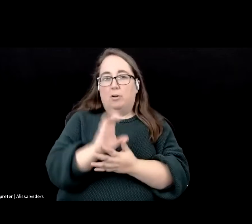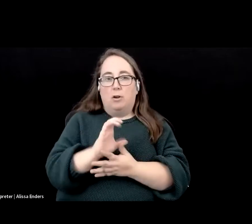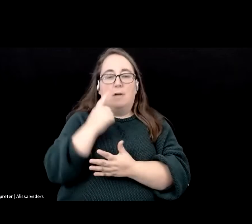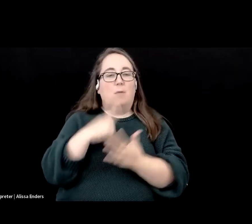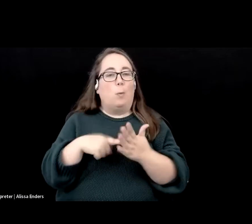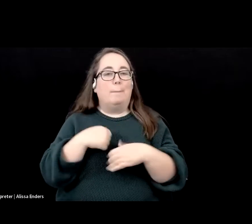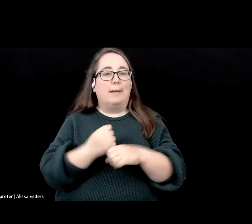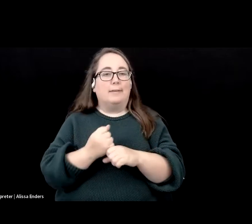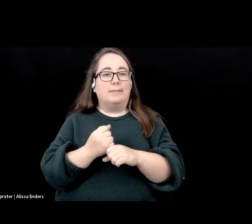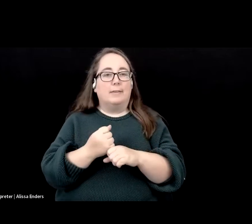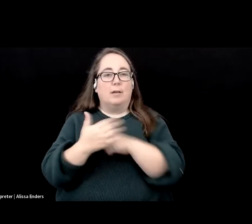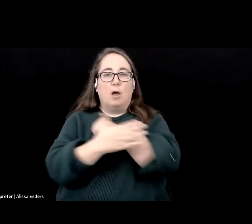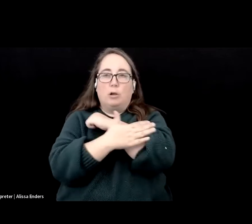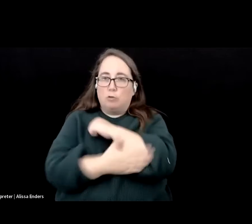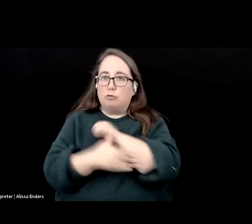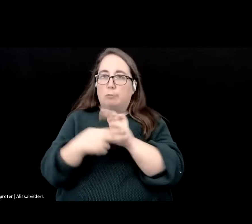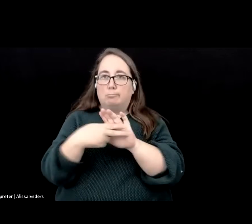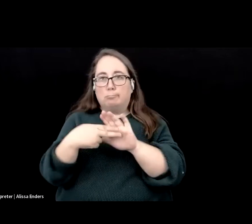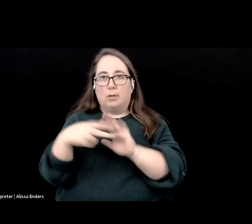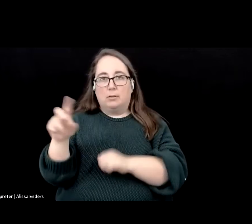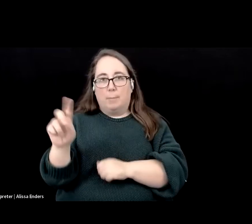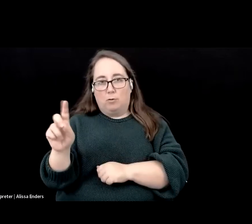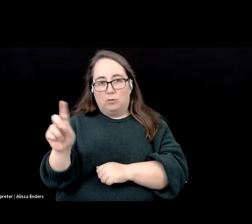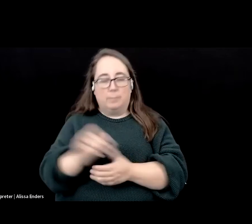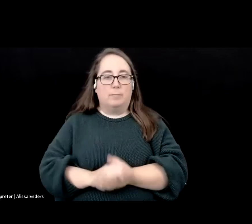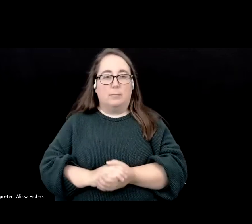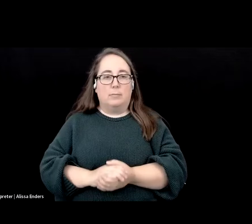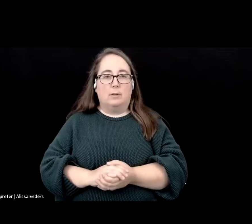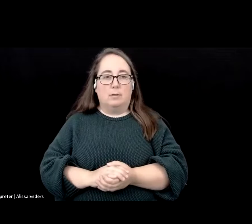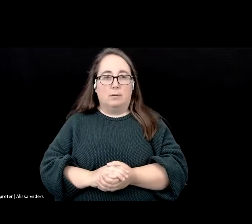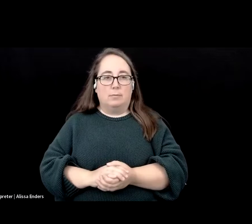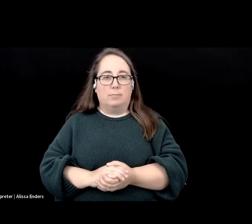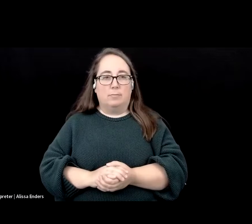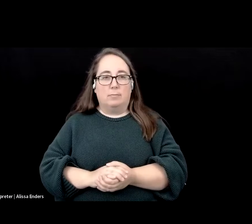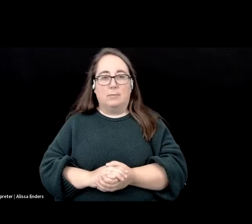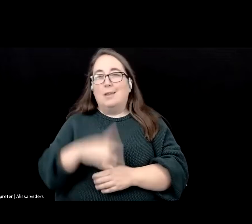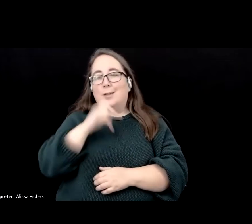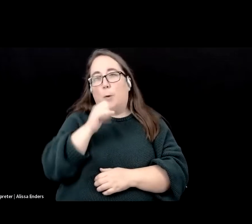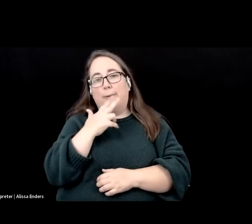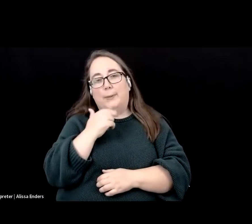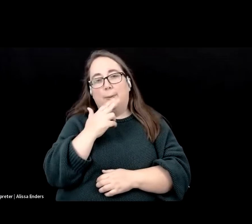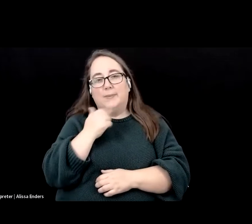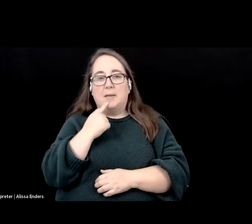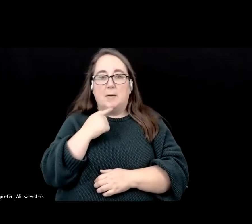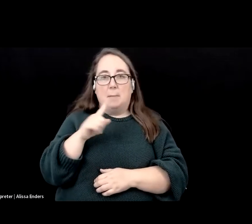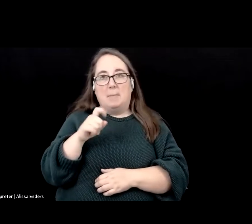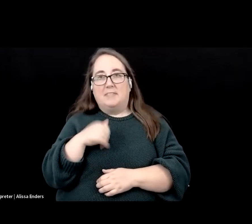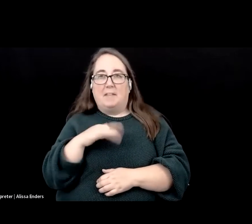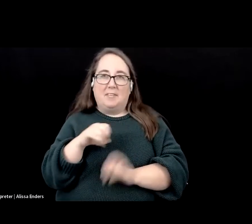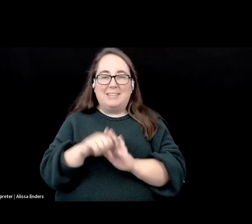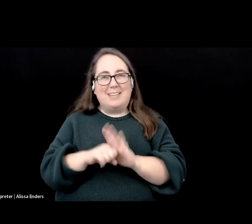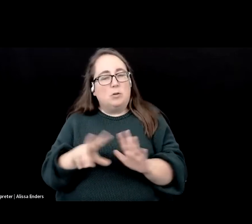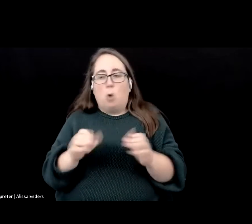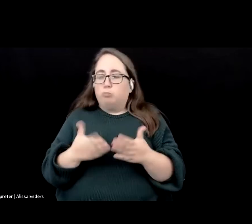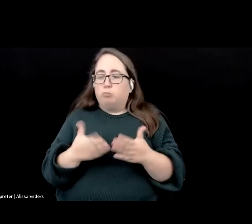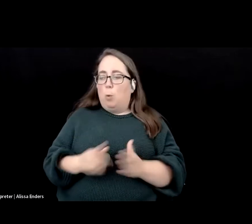makes a country a democracy. I said, don't try to be, don't get cute and say, well, it must have 50 states. No, just what would make